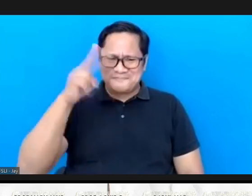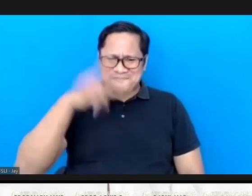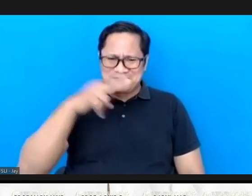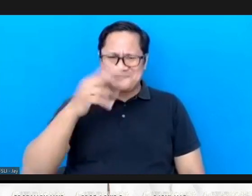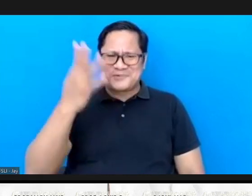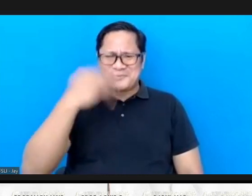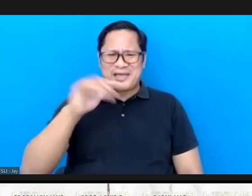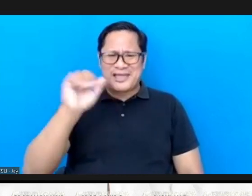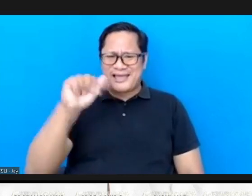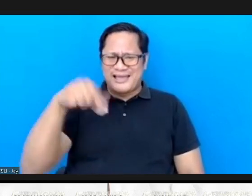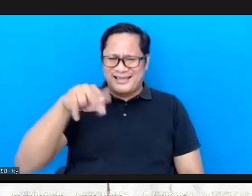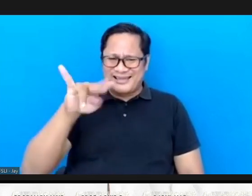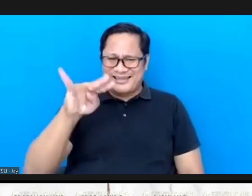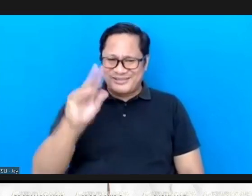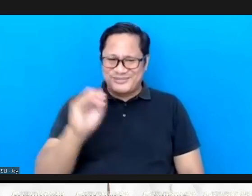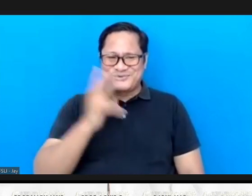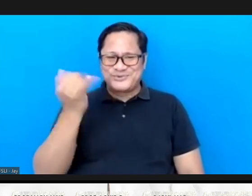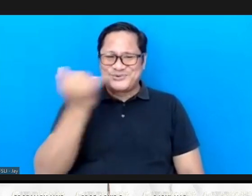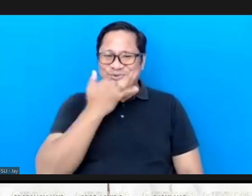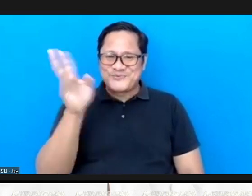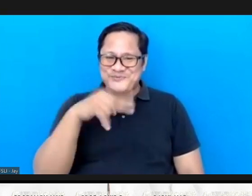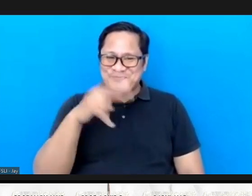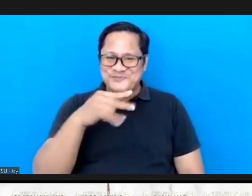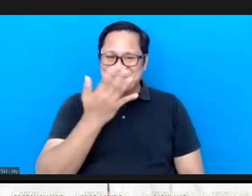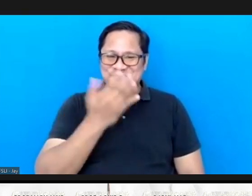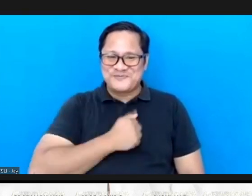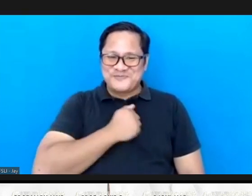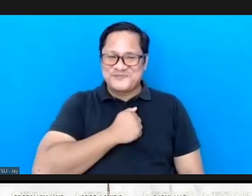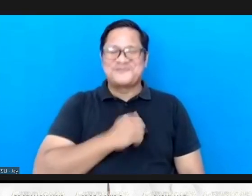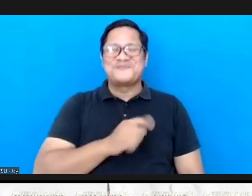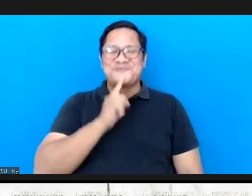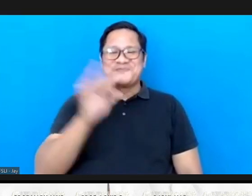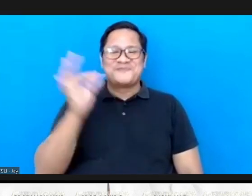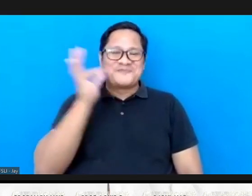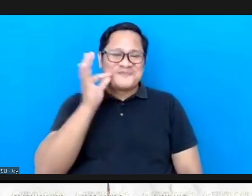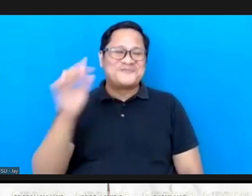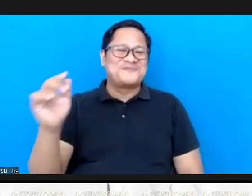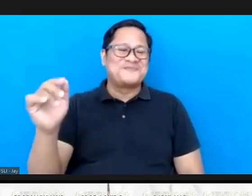Aquino sa'yo? Okay, so Flora C. Arellano.